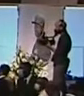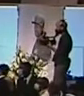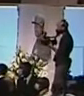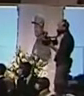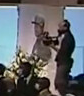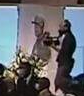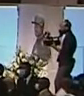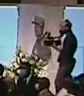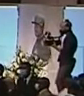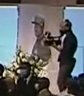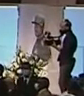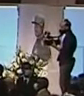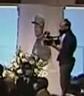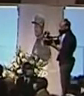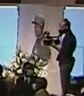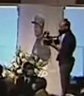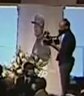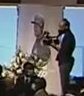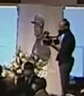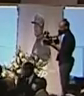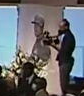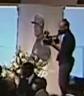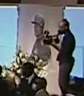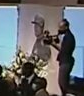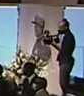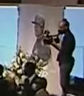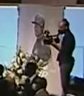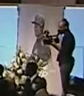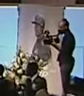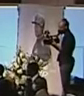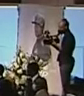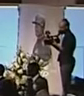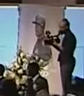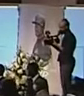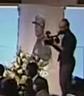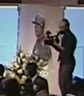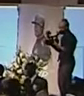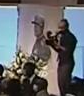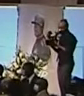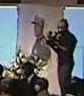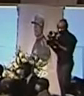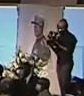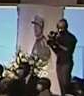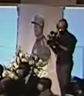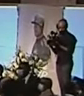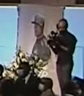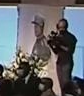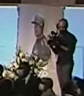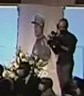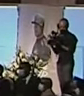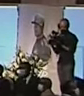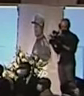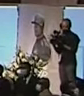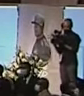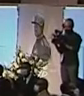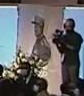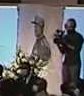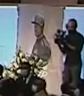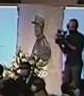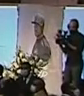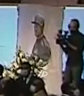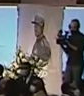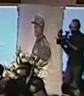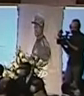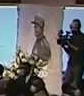Oh, God is God is my everything. I said God is